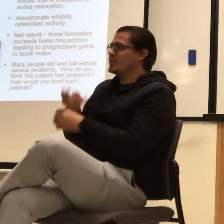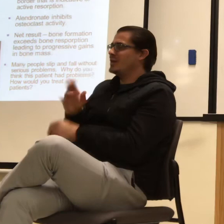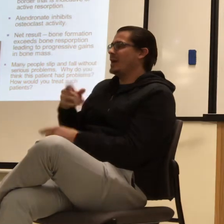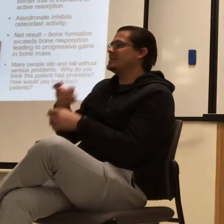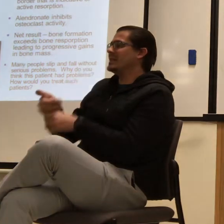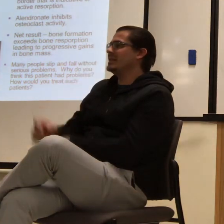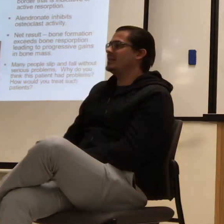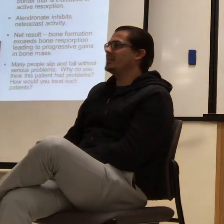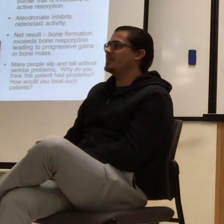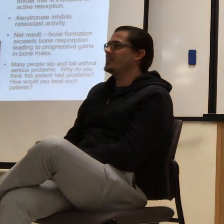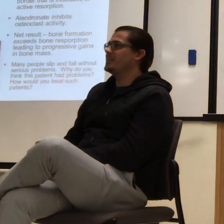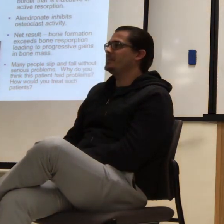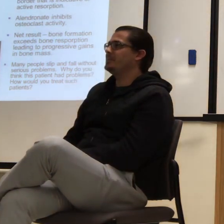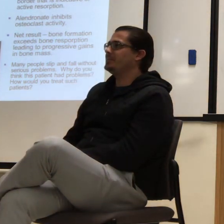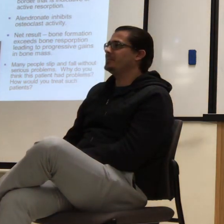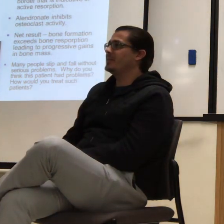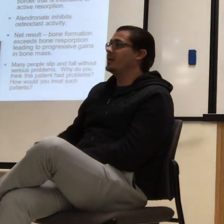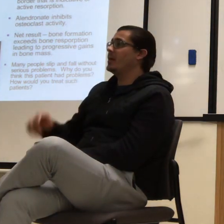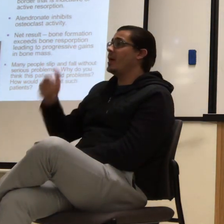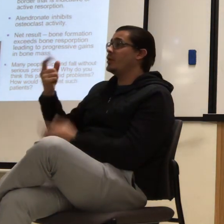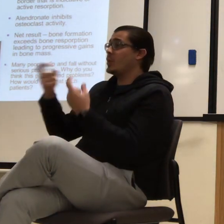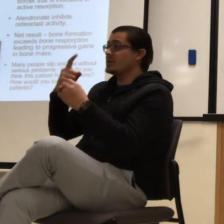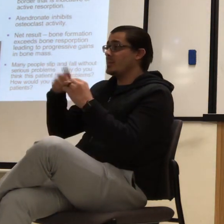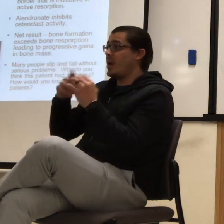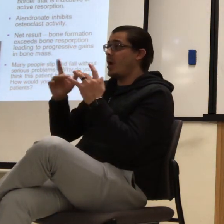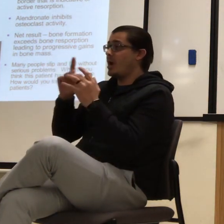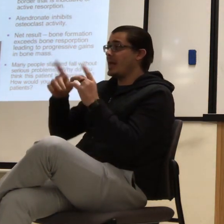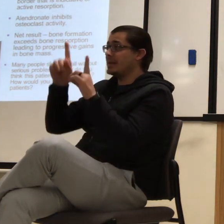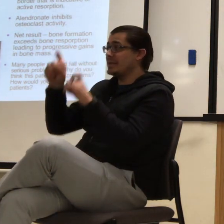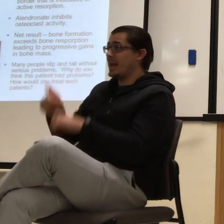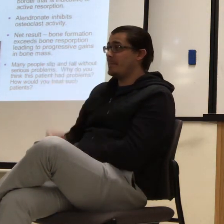kidding. Any other questions about the online exam?